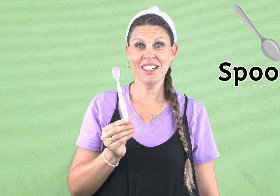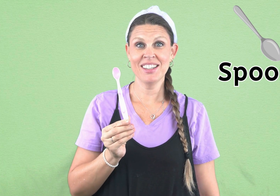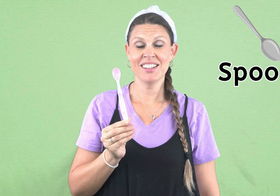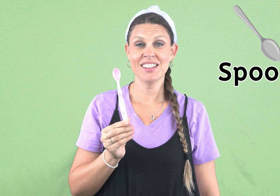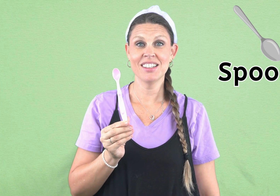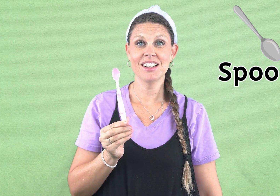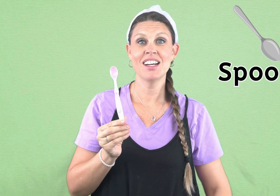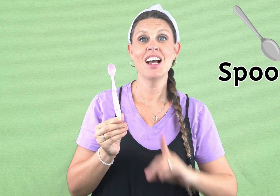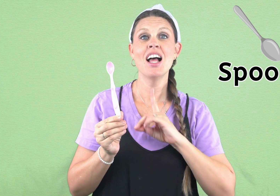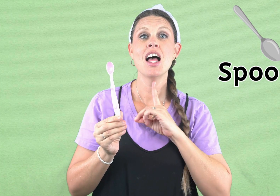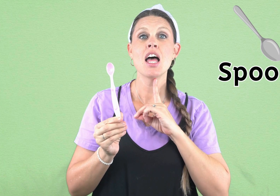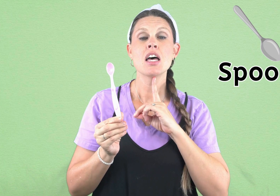Spoon.